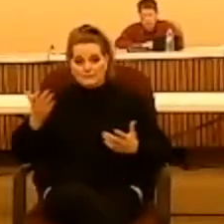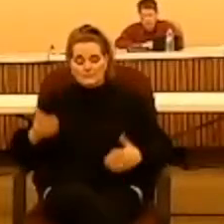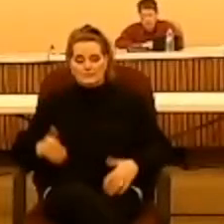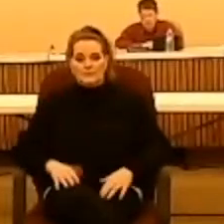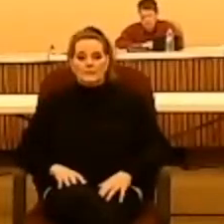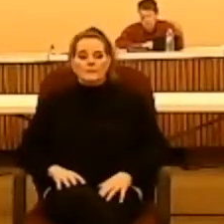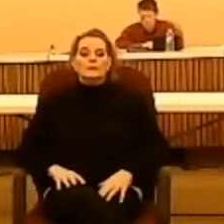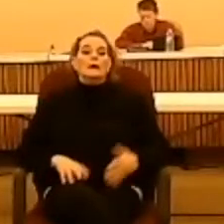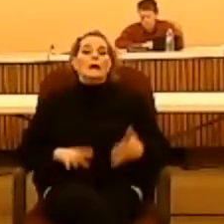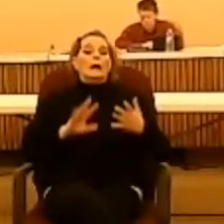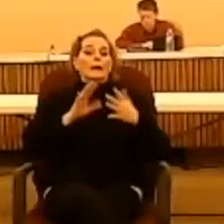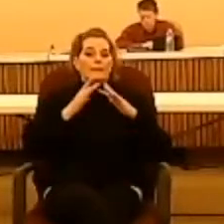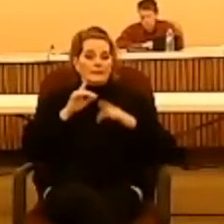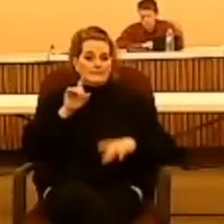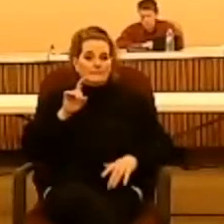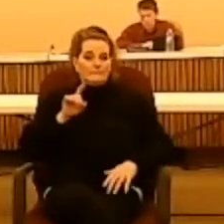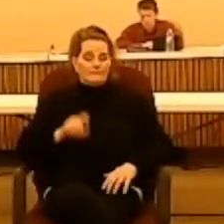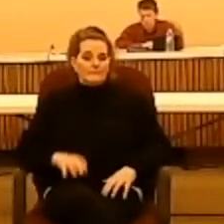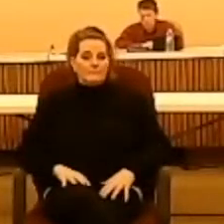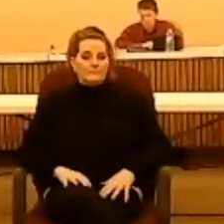Anything online?